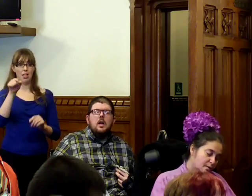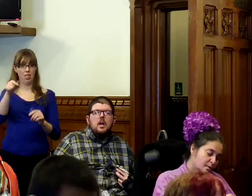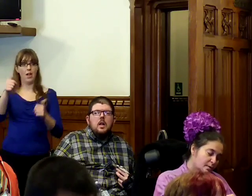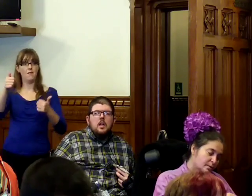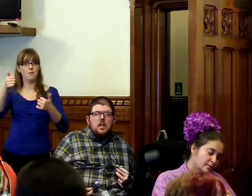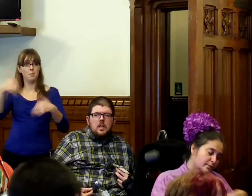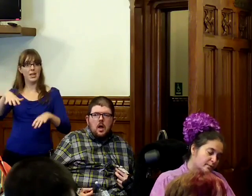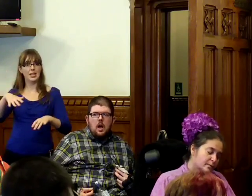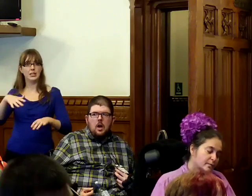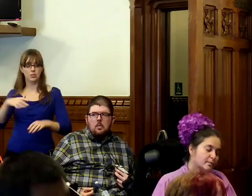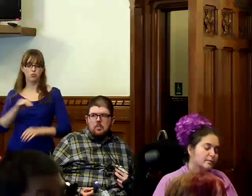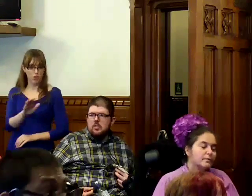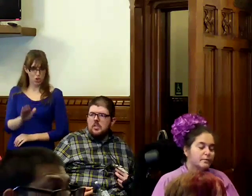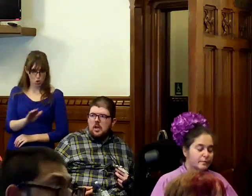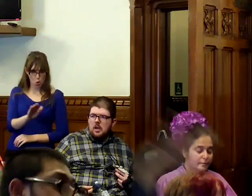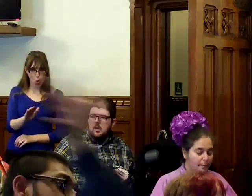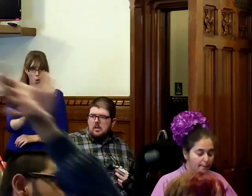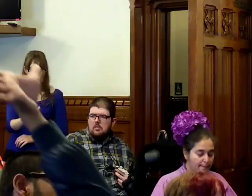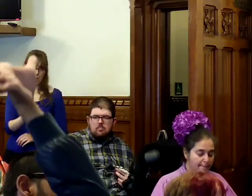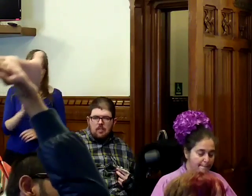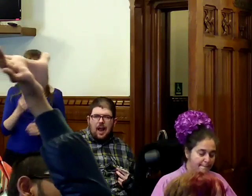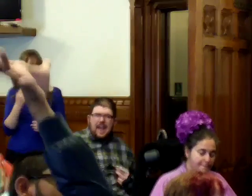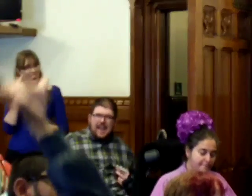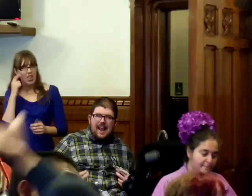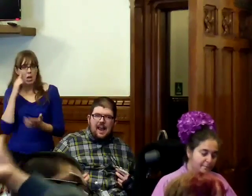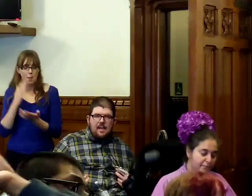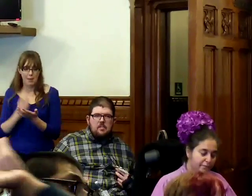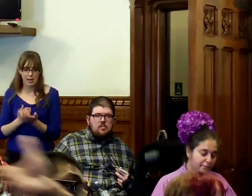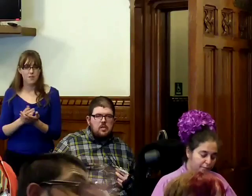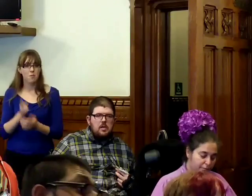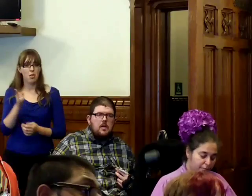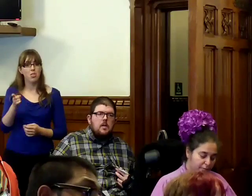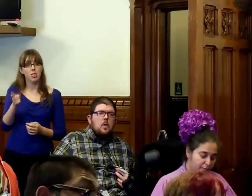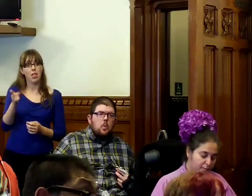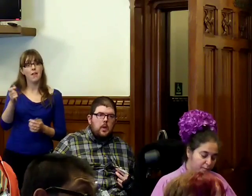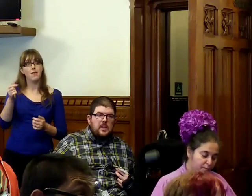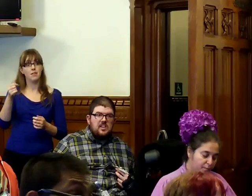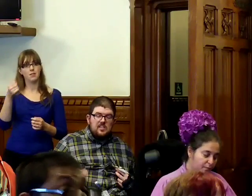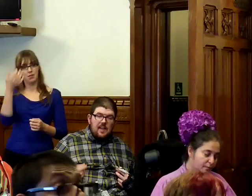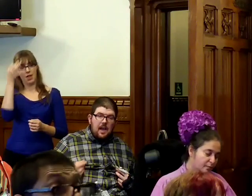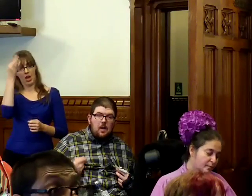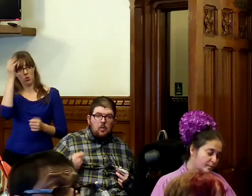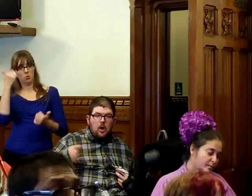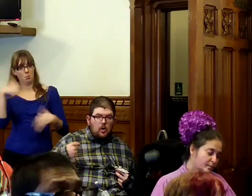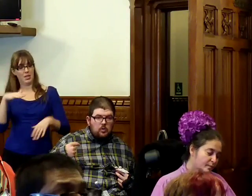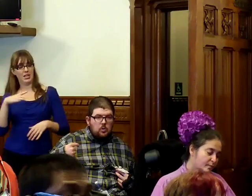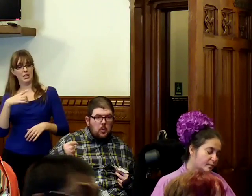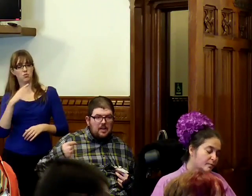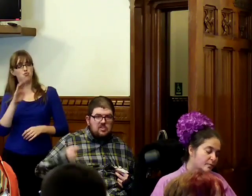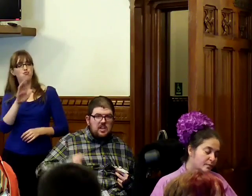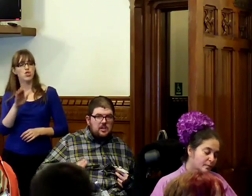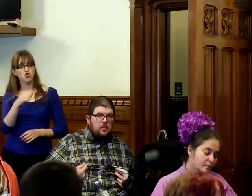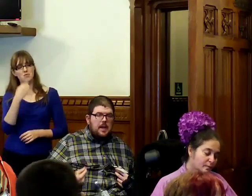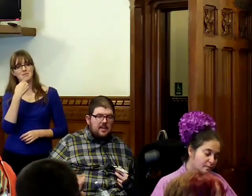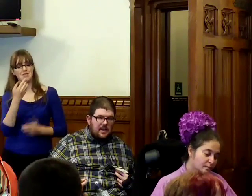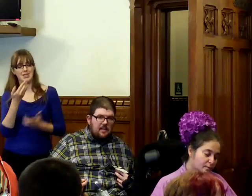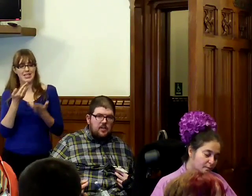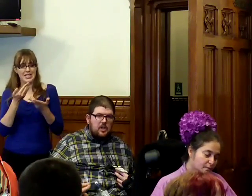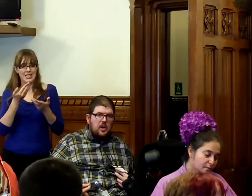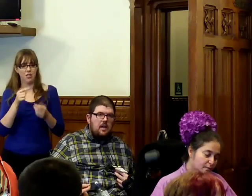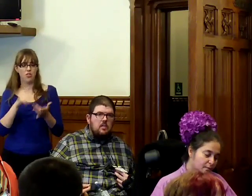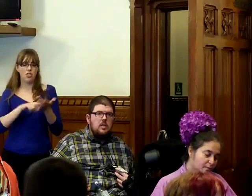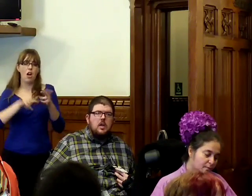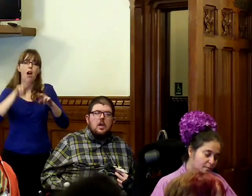that the ILF which is now called the West End